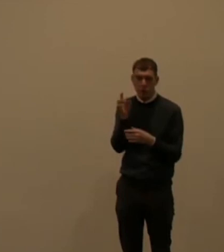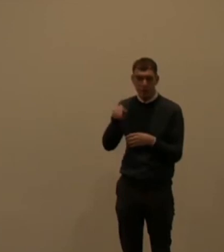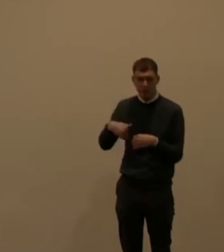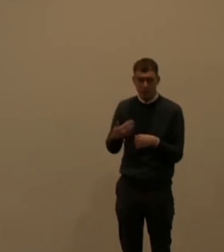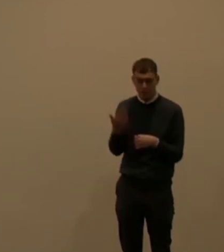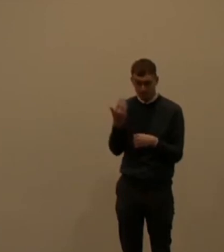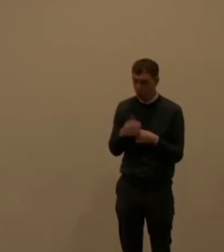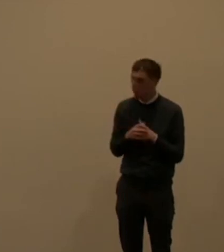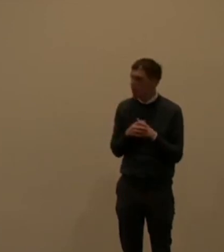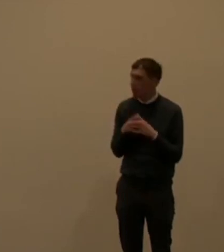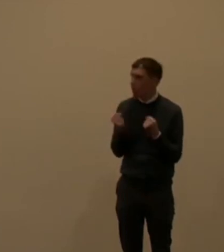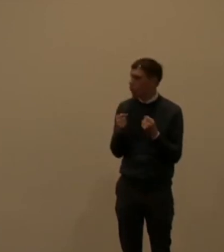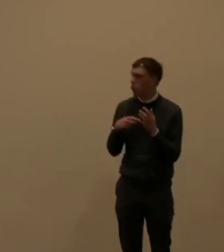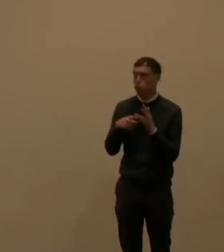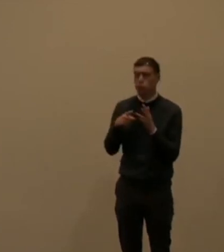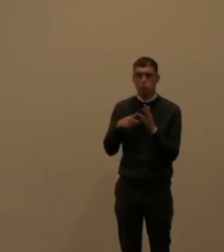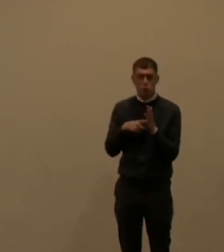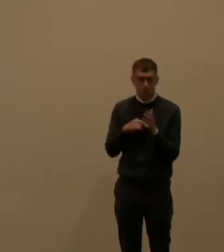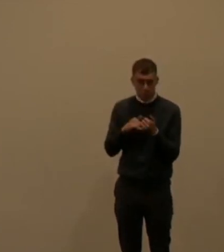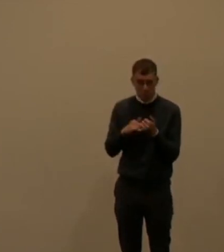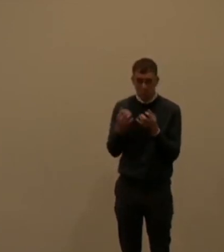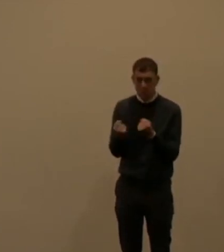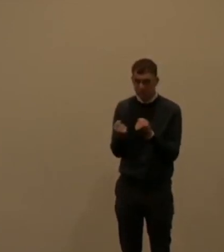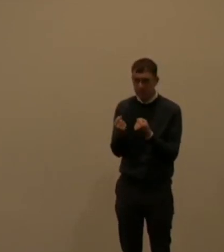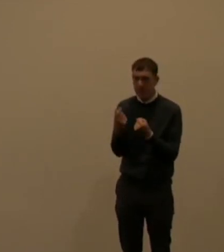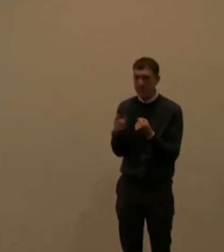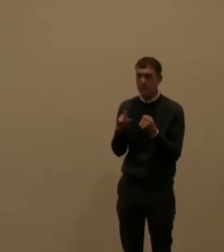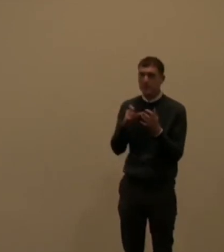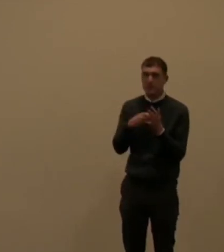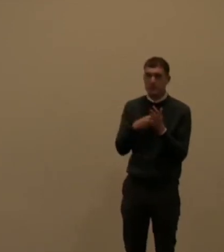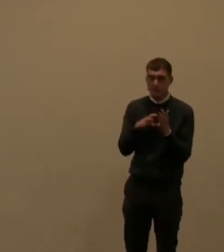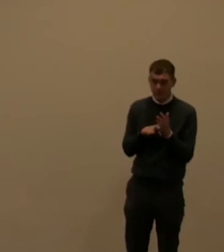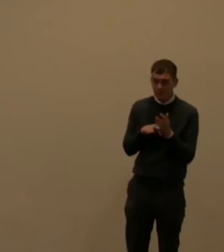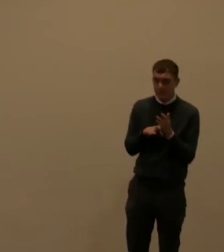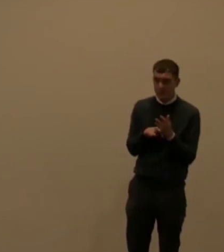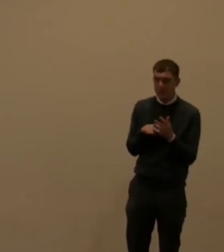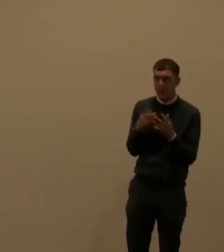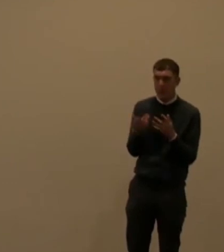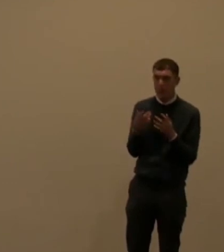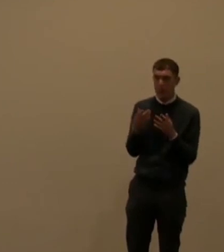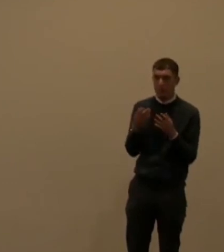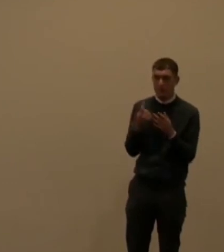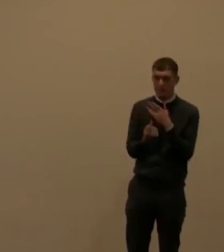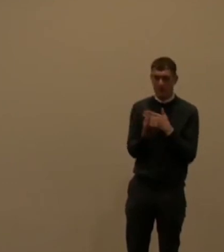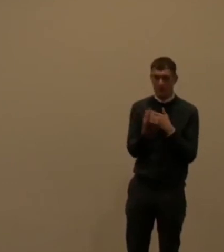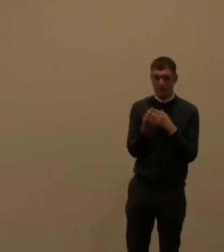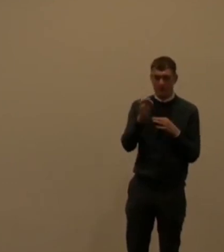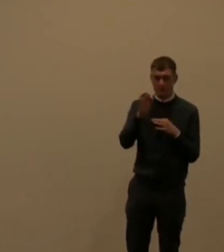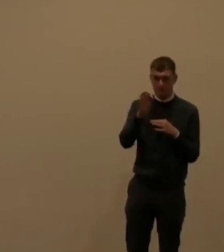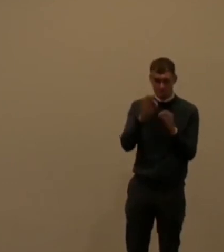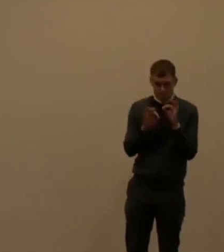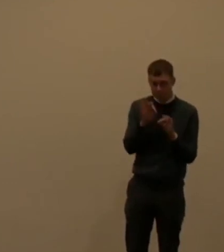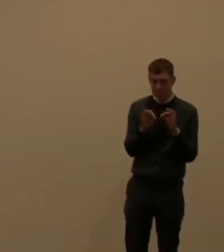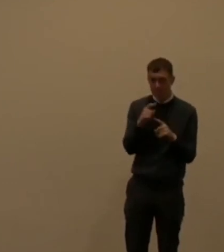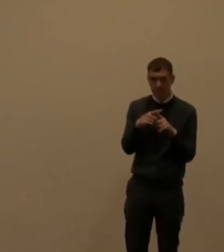There were tools, there were processes, there was ways of doing into CRM that they were doing manually in Excel. People are very